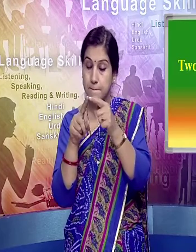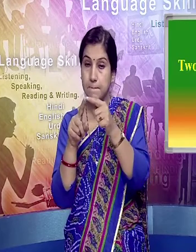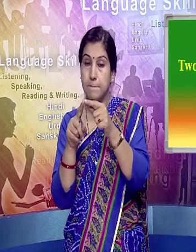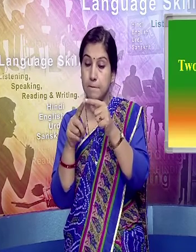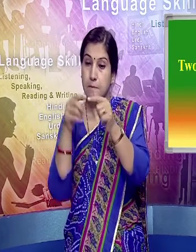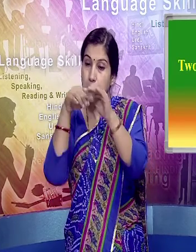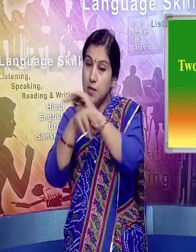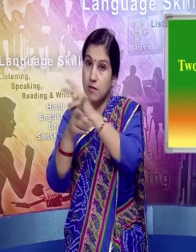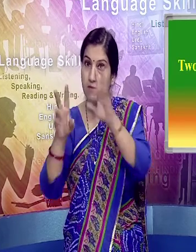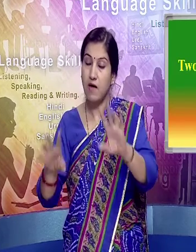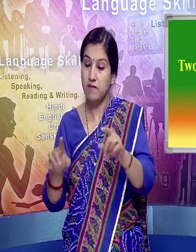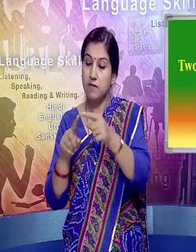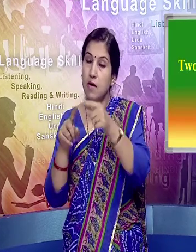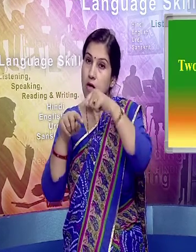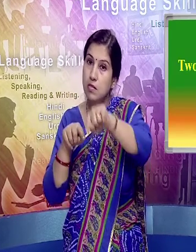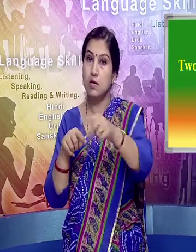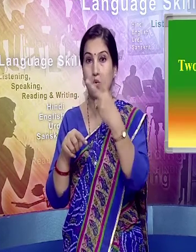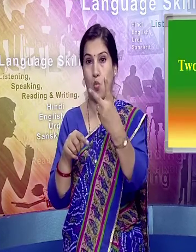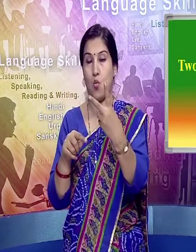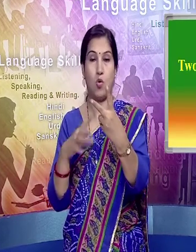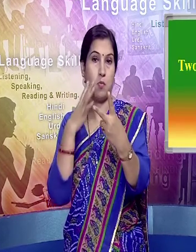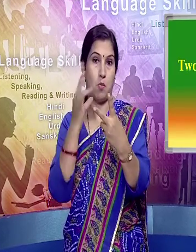Largely, they are of two types,